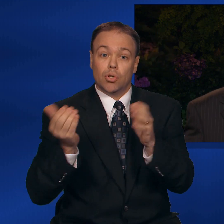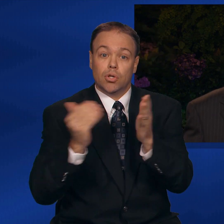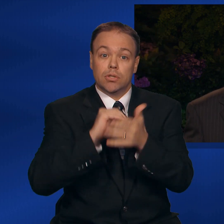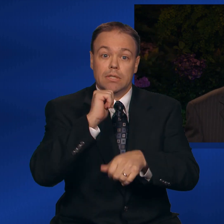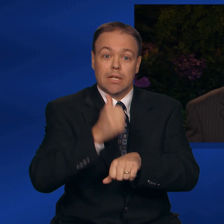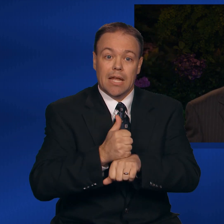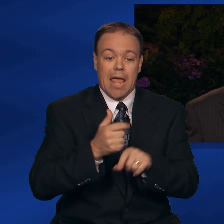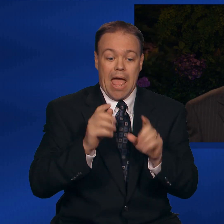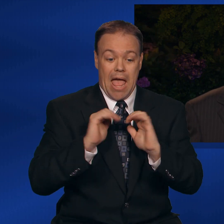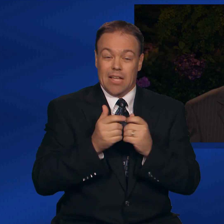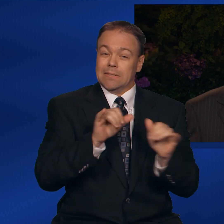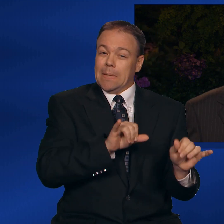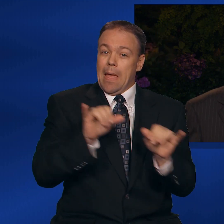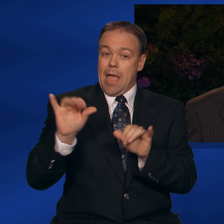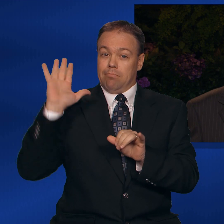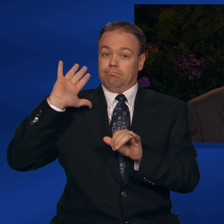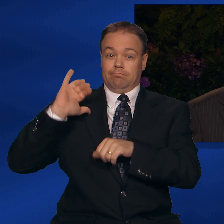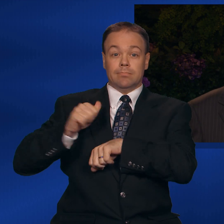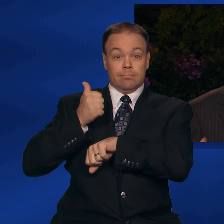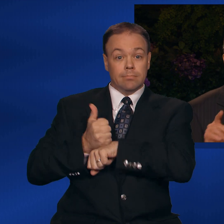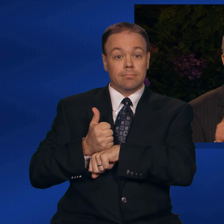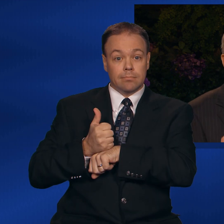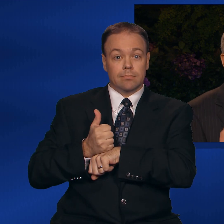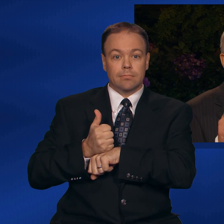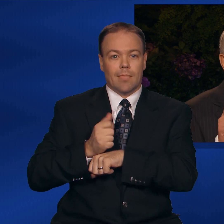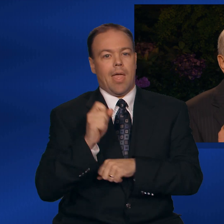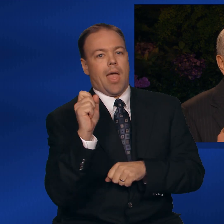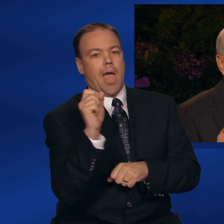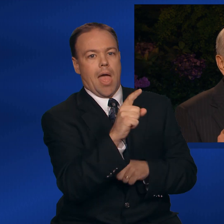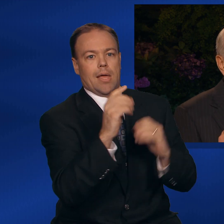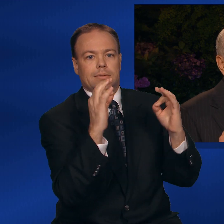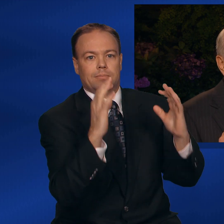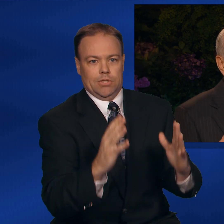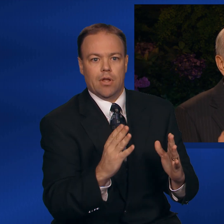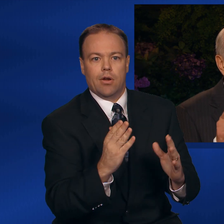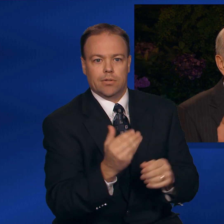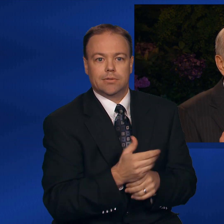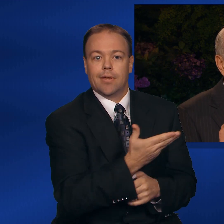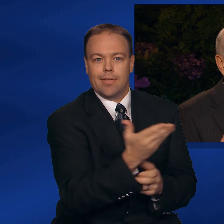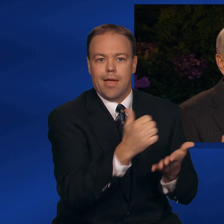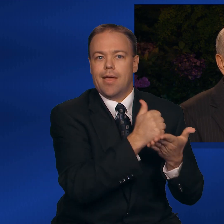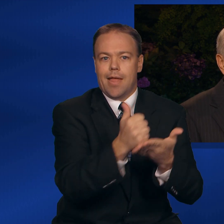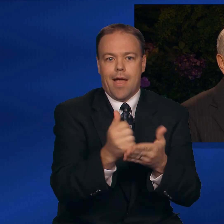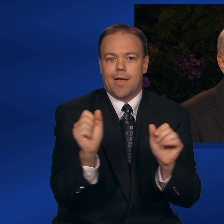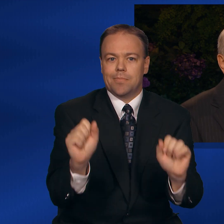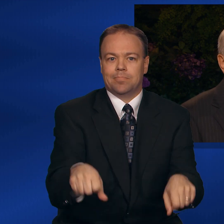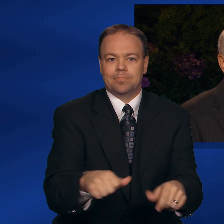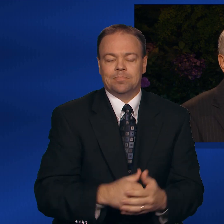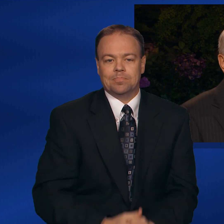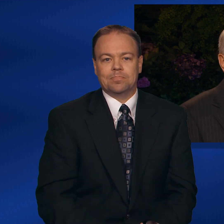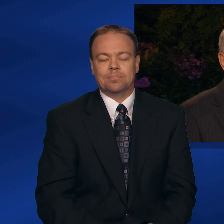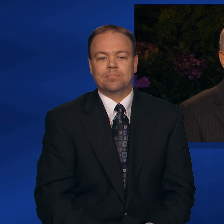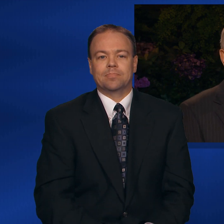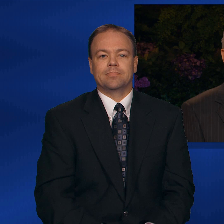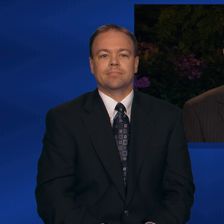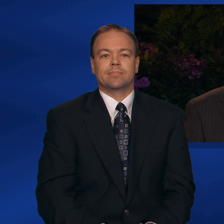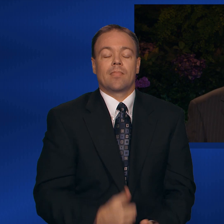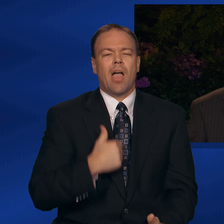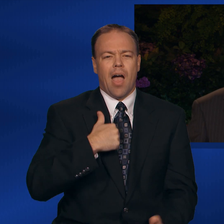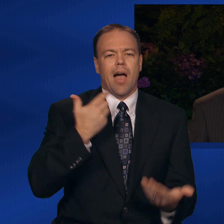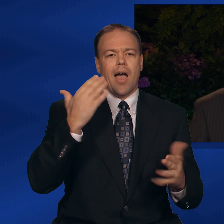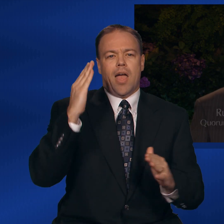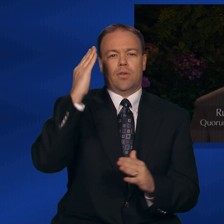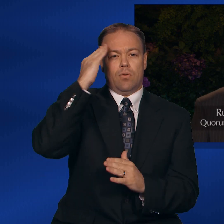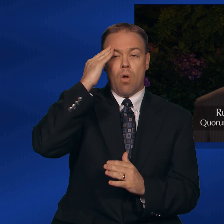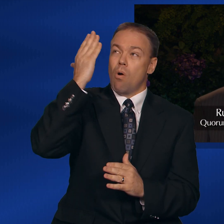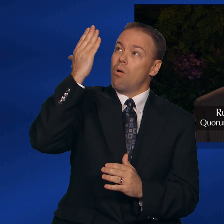it was originally established, ask the missionaries. They can help you. I know that